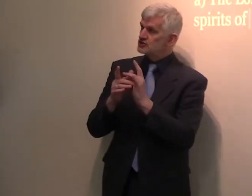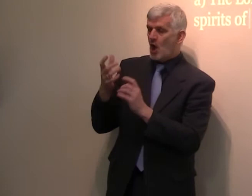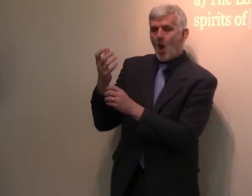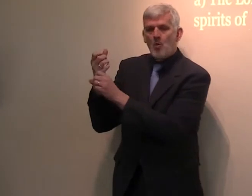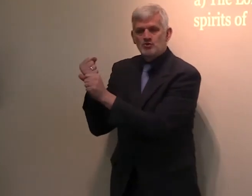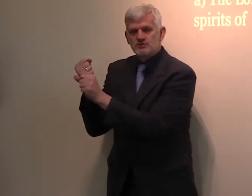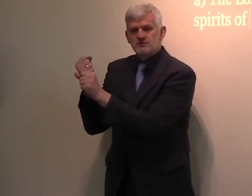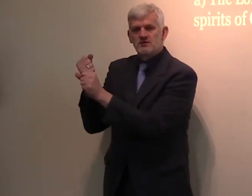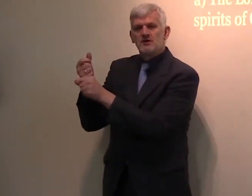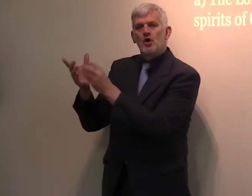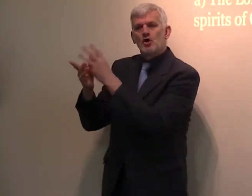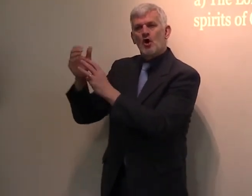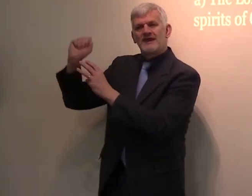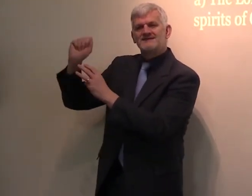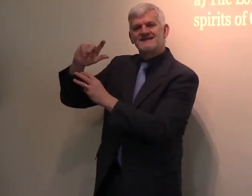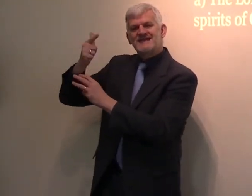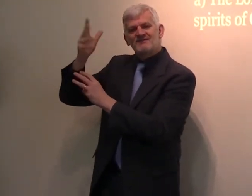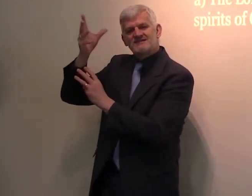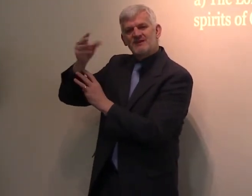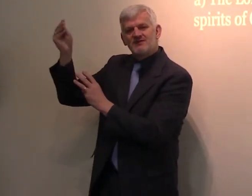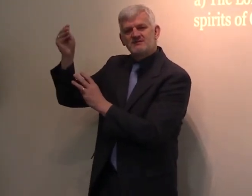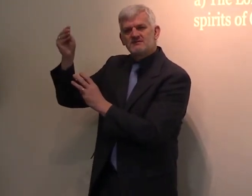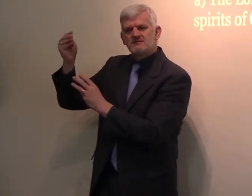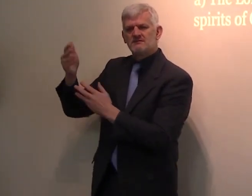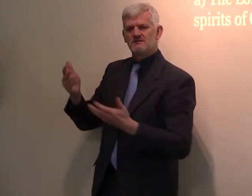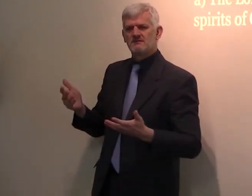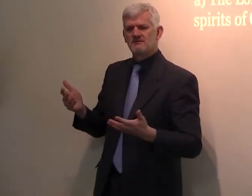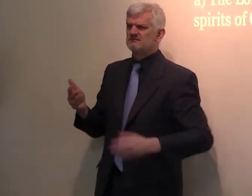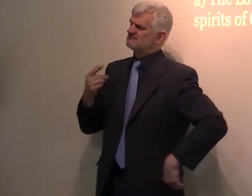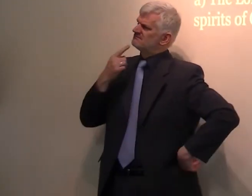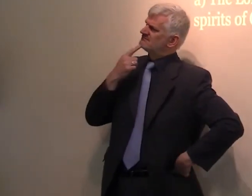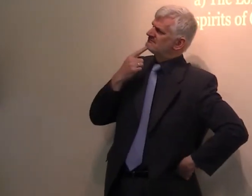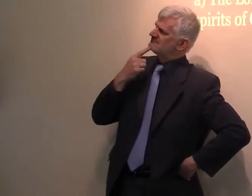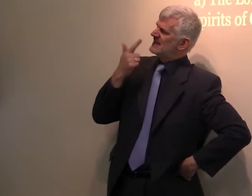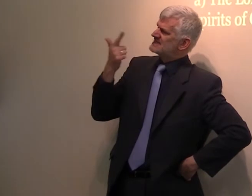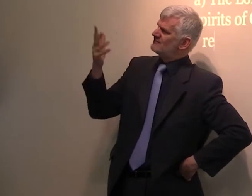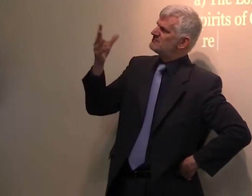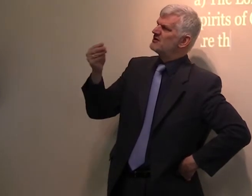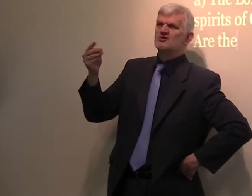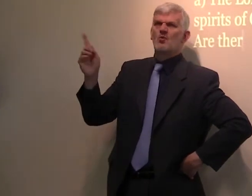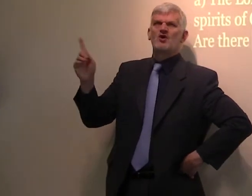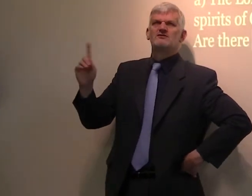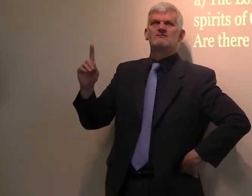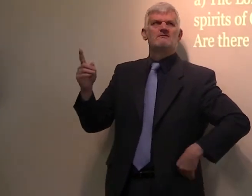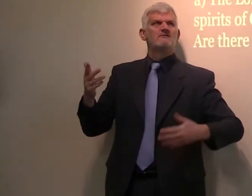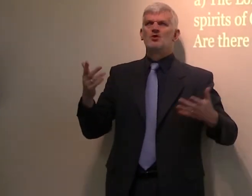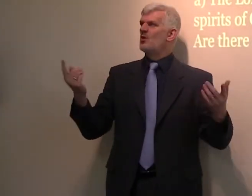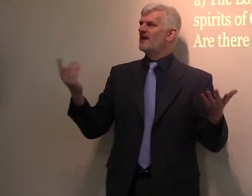of God. Of course, nobody thinks there are seven literal spirits. Because